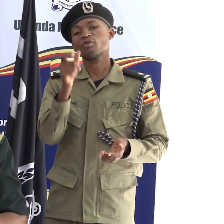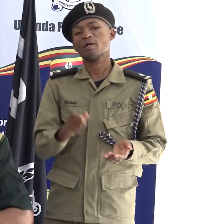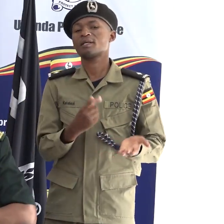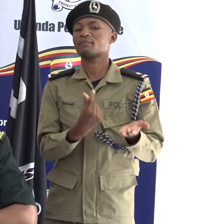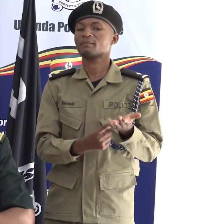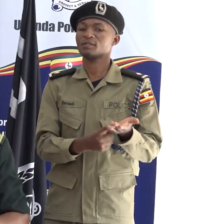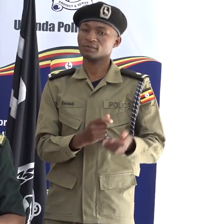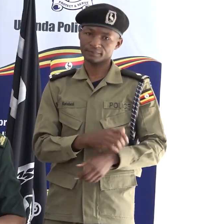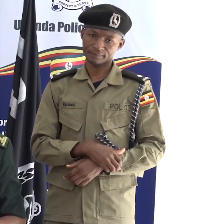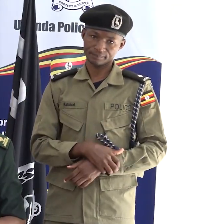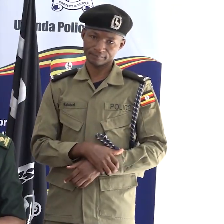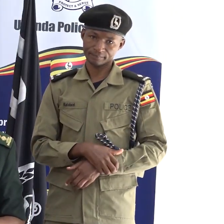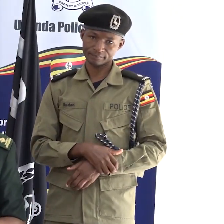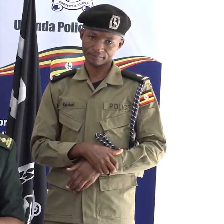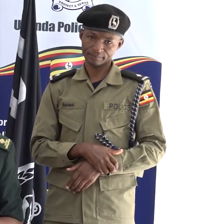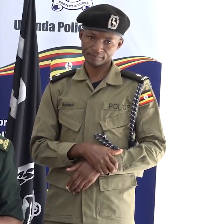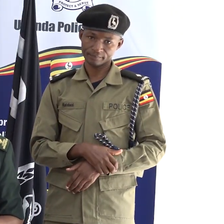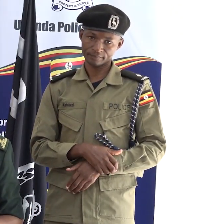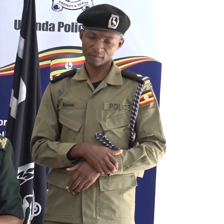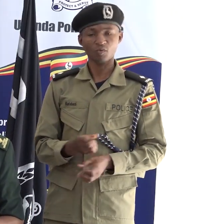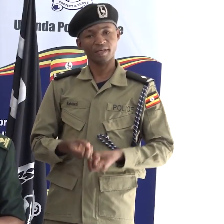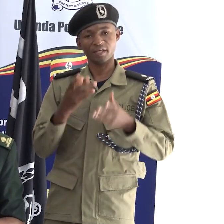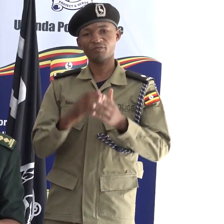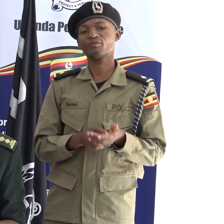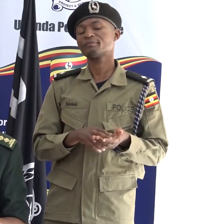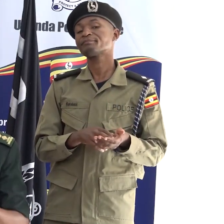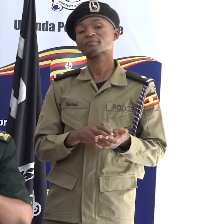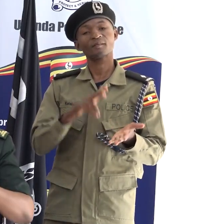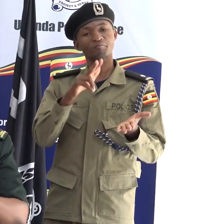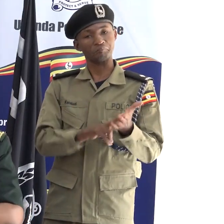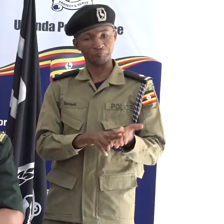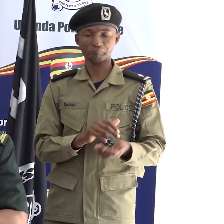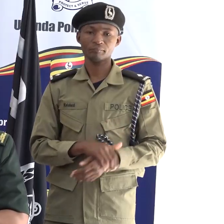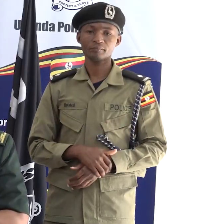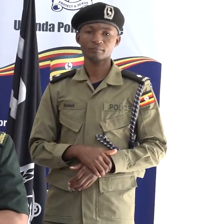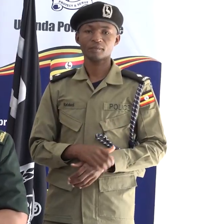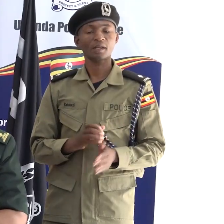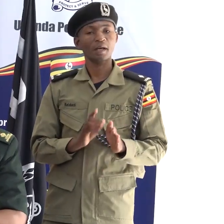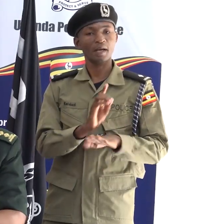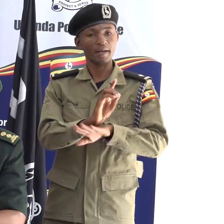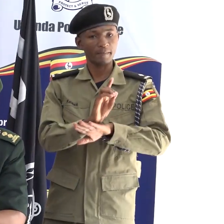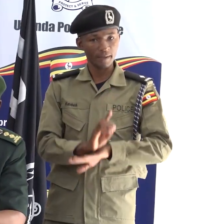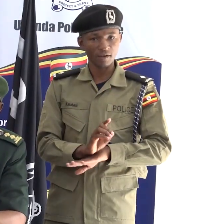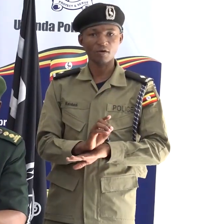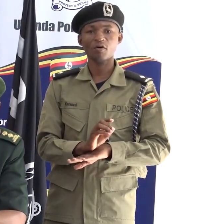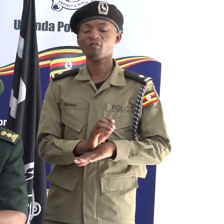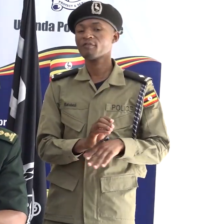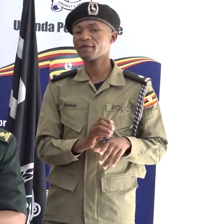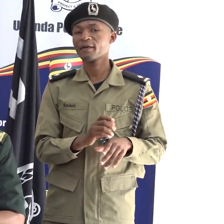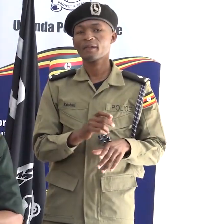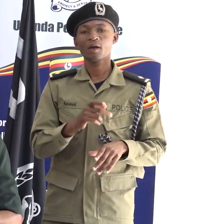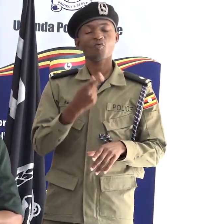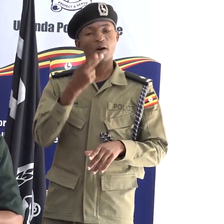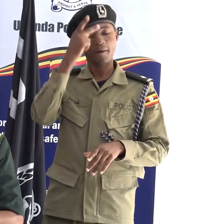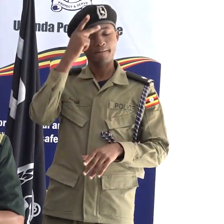grant you a citizenship automatically by virtue of the indigenousness of